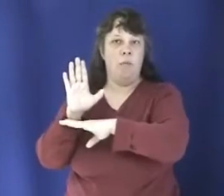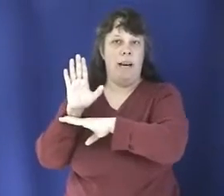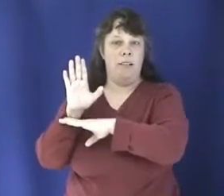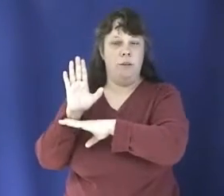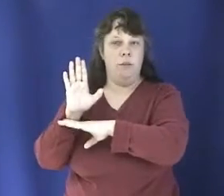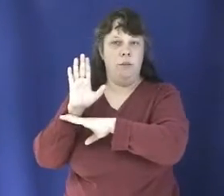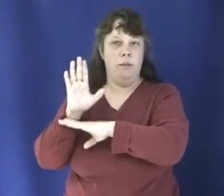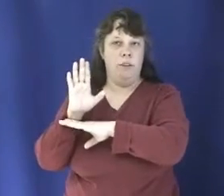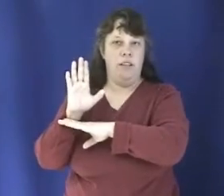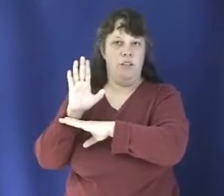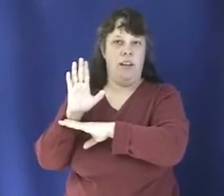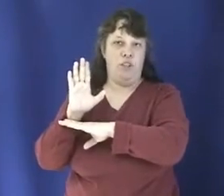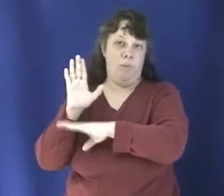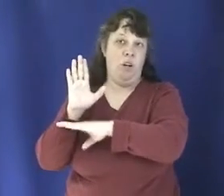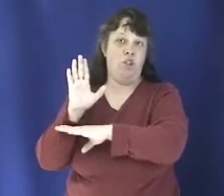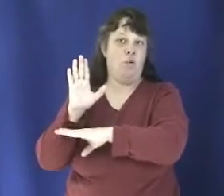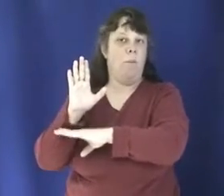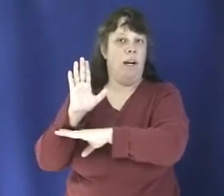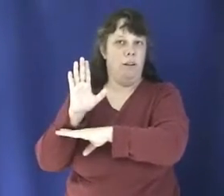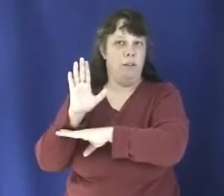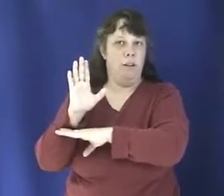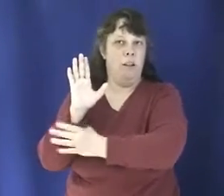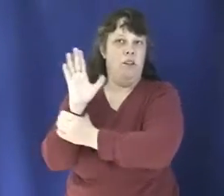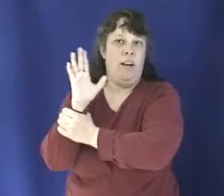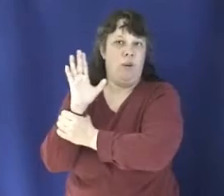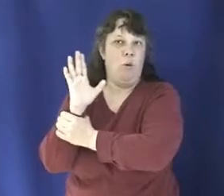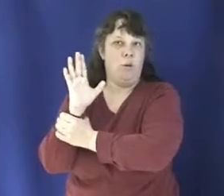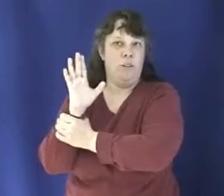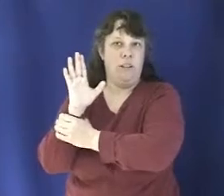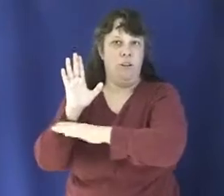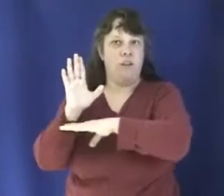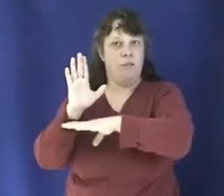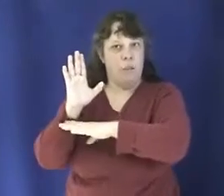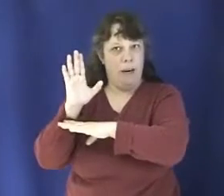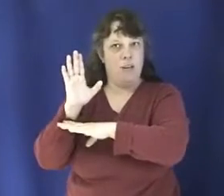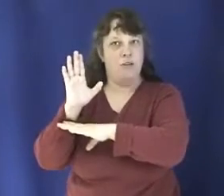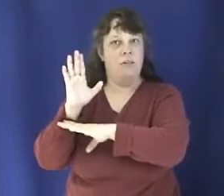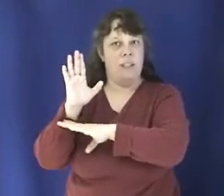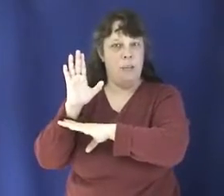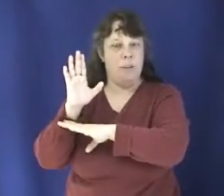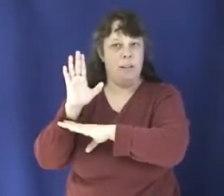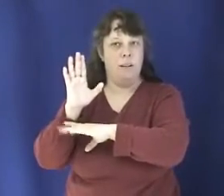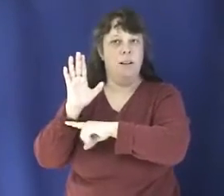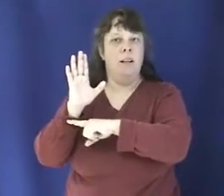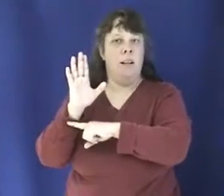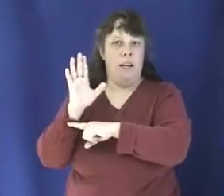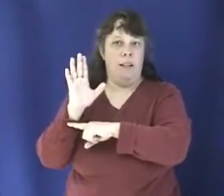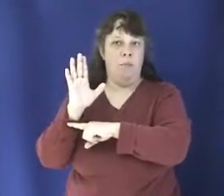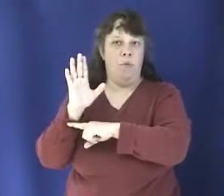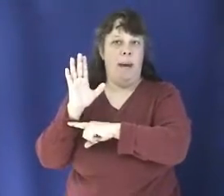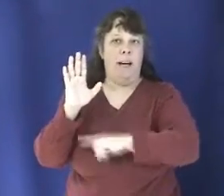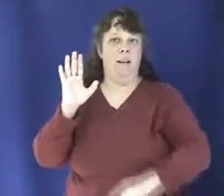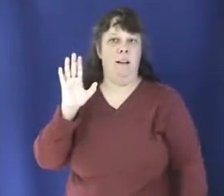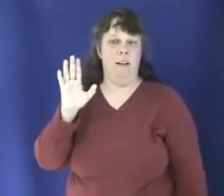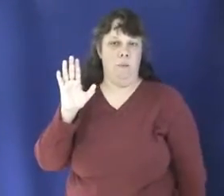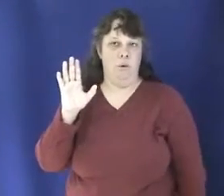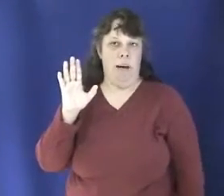move back to this, and that'll just be just a reminder. You don't have to hold her still, you just have to remind yourself to keep it still. And then move back, and then move